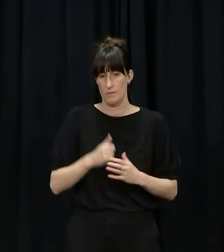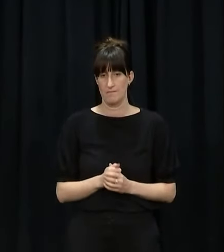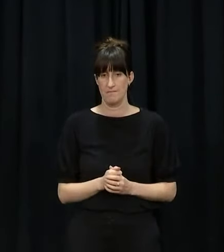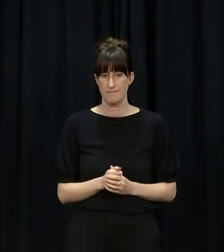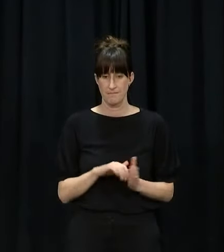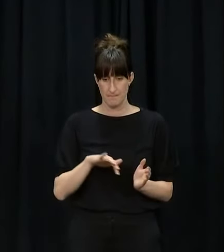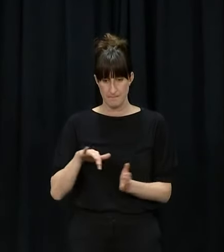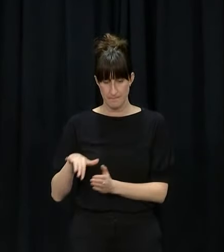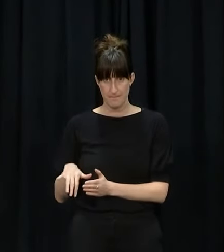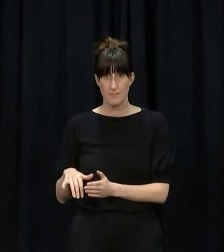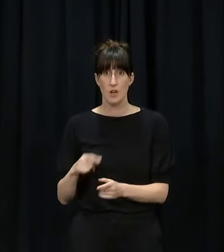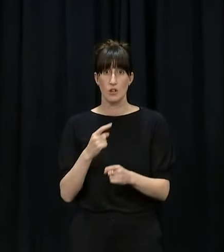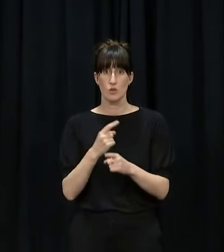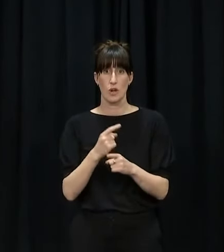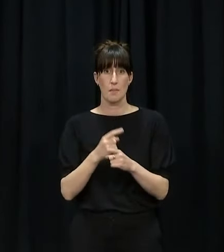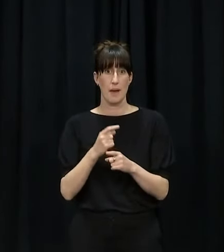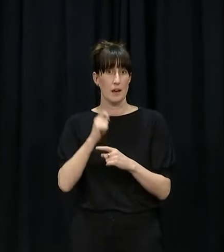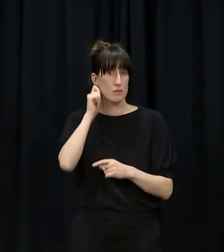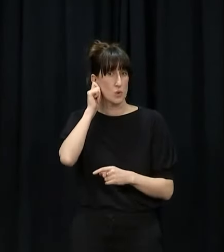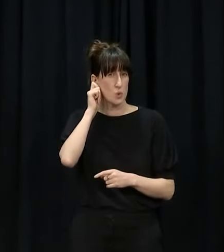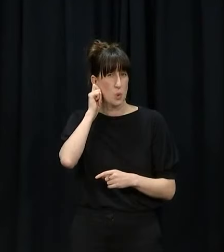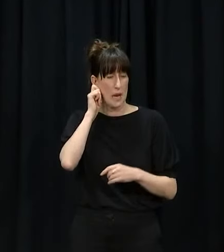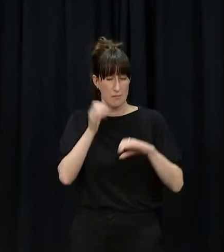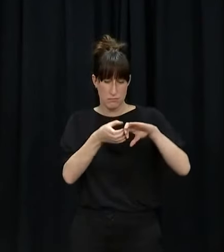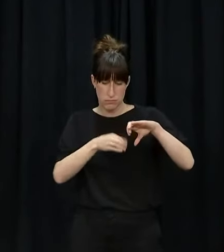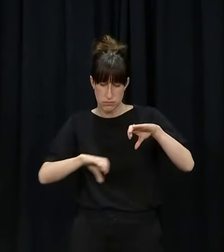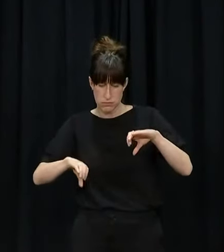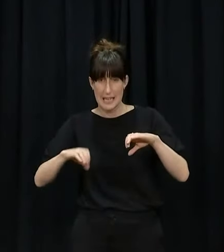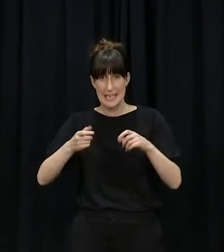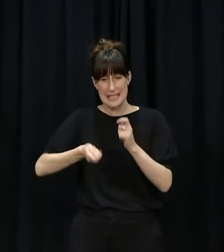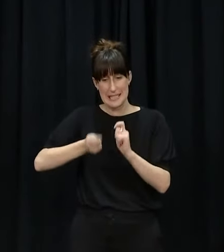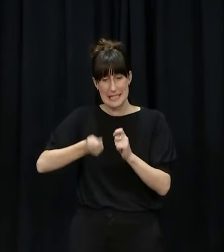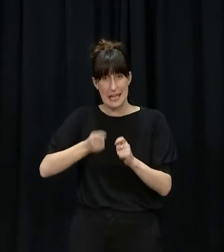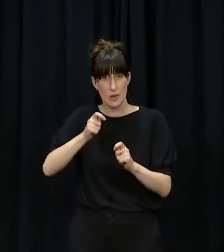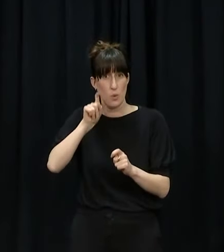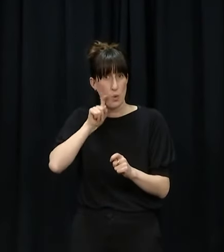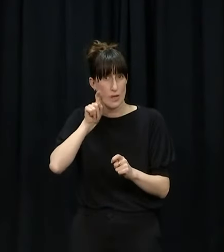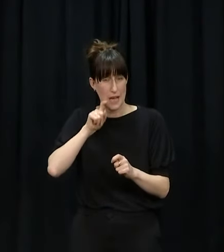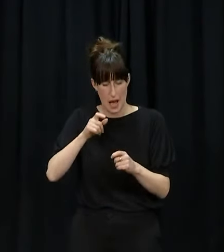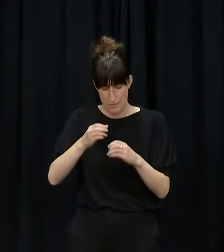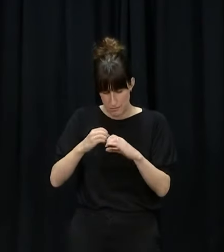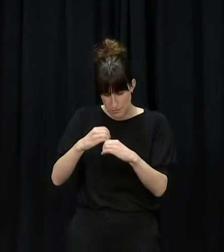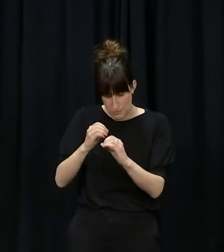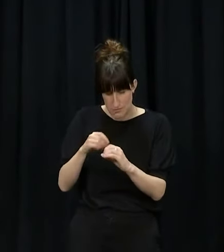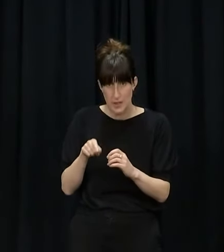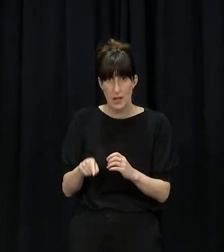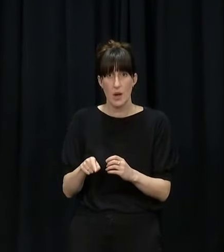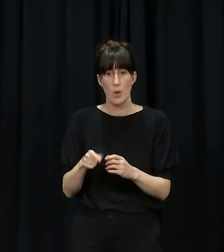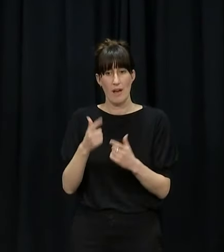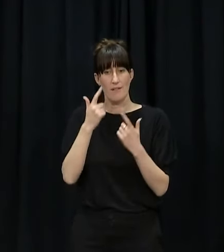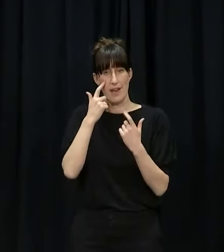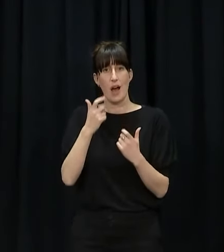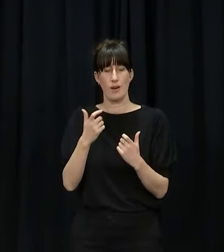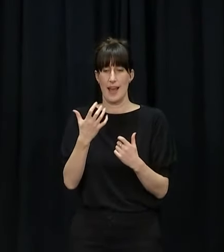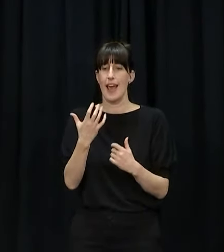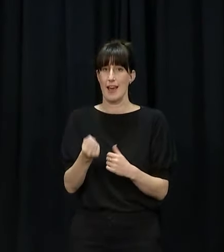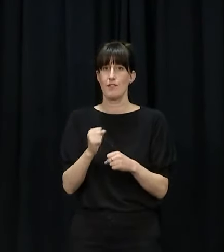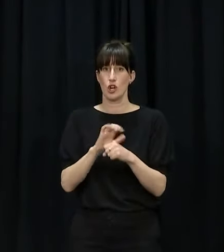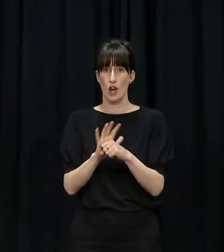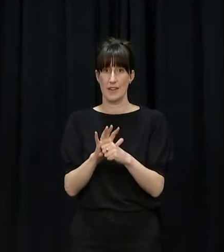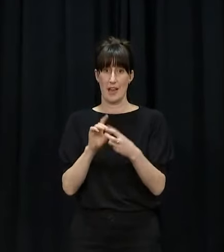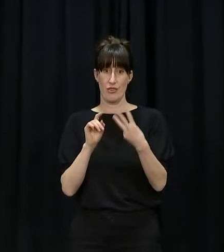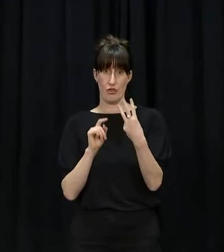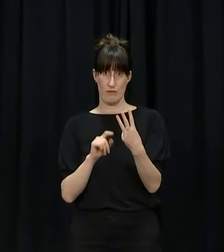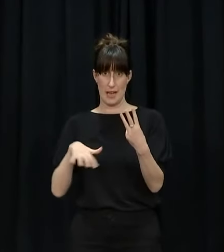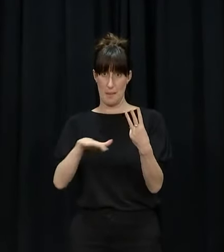on Monday and Tuesday this week. The sampling collected on Monday returned positive results for wastewater from 3